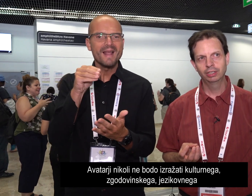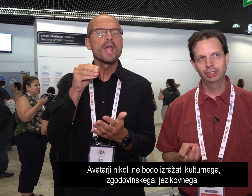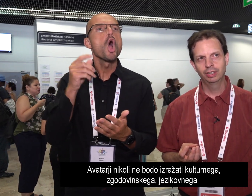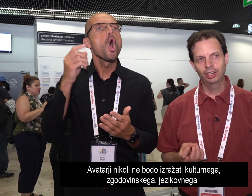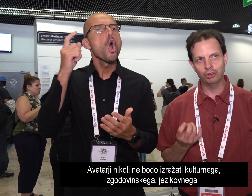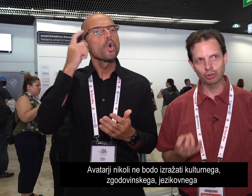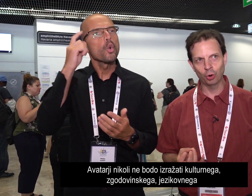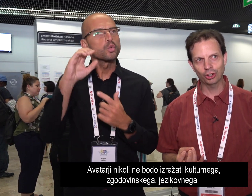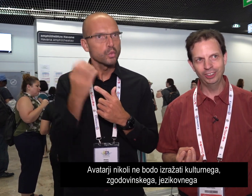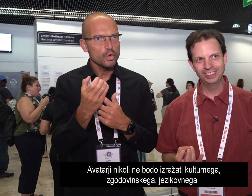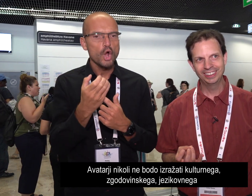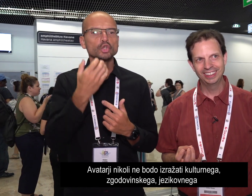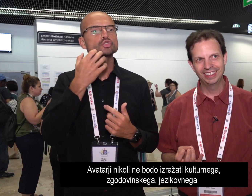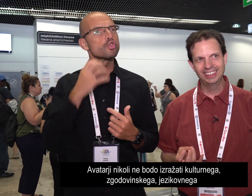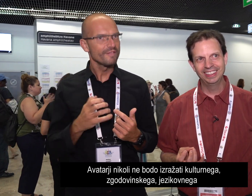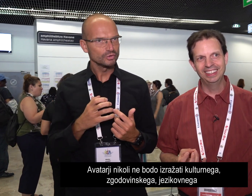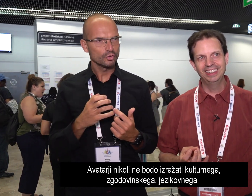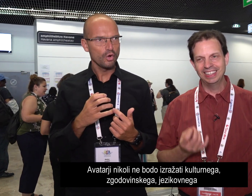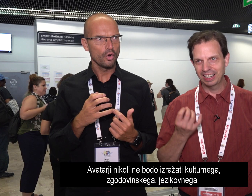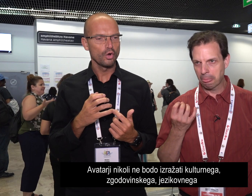cultural, historical,